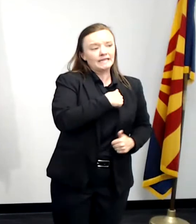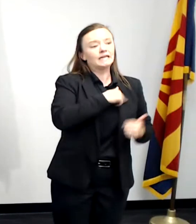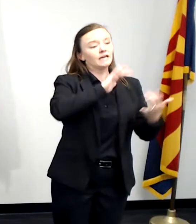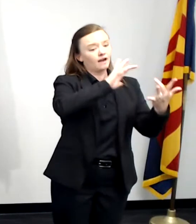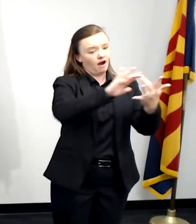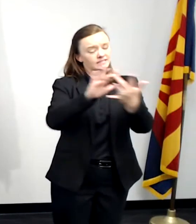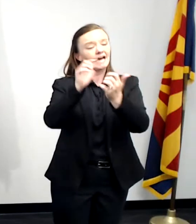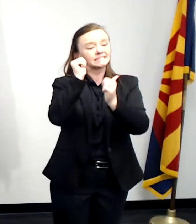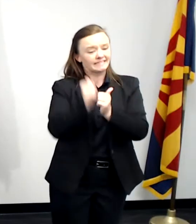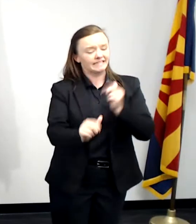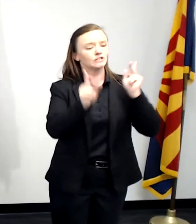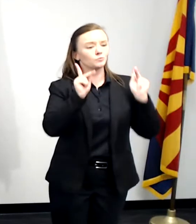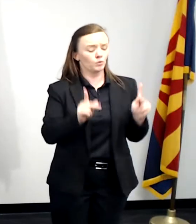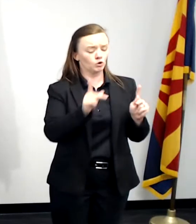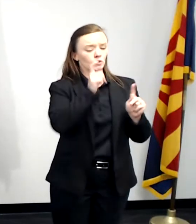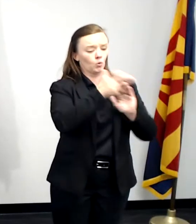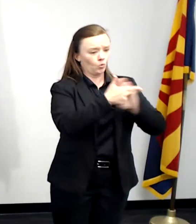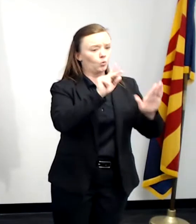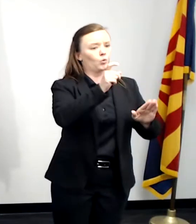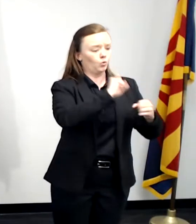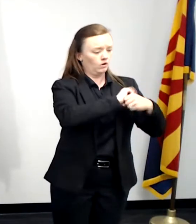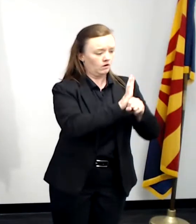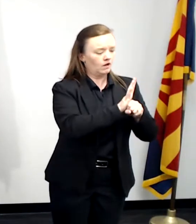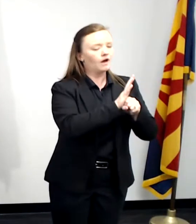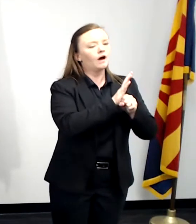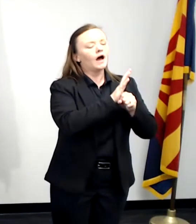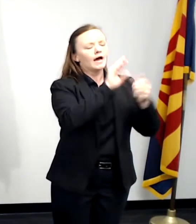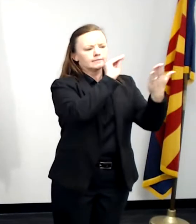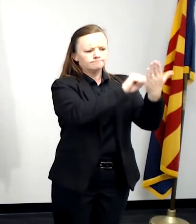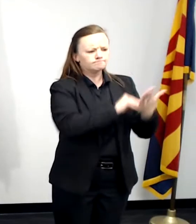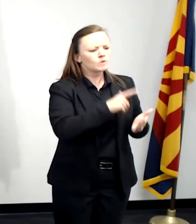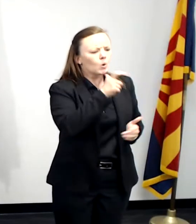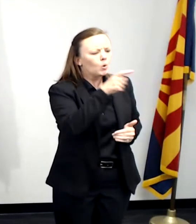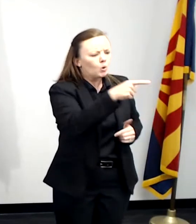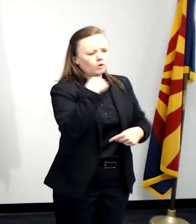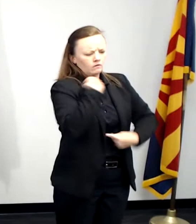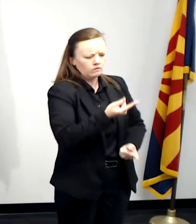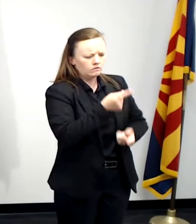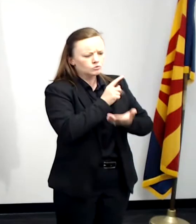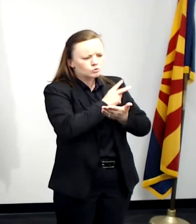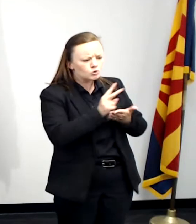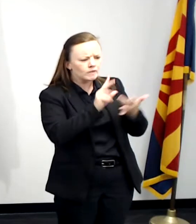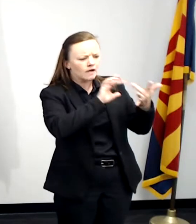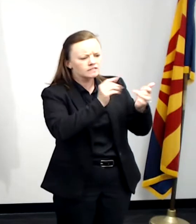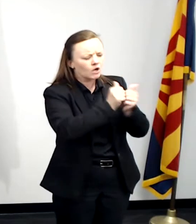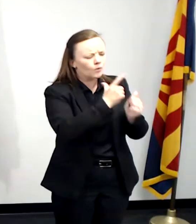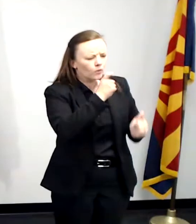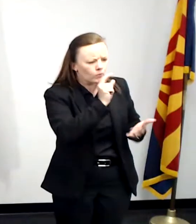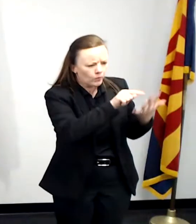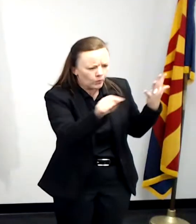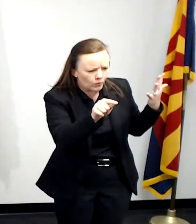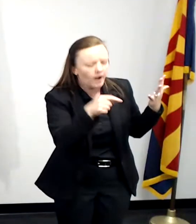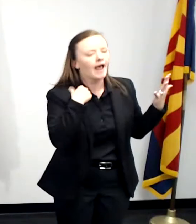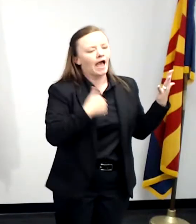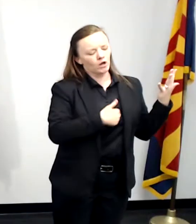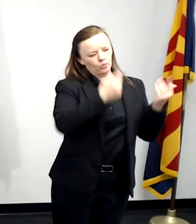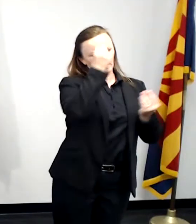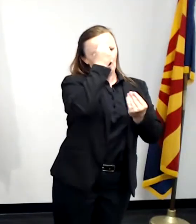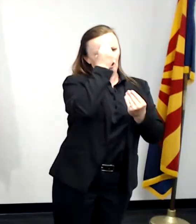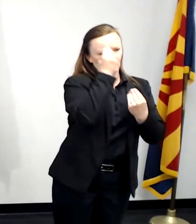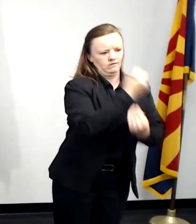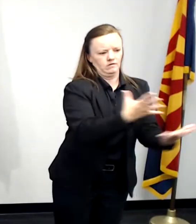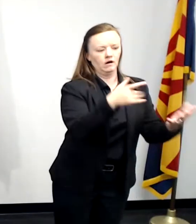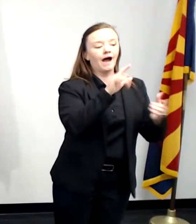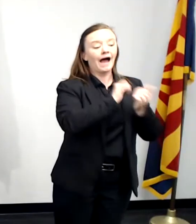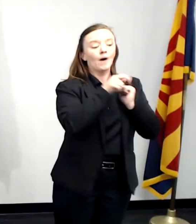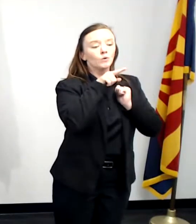case, finding out who their contacts are and what their and letting them know what they need to do to control the